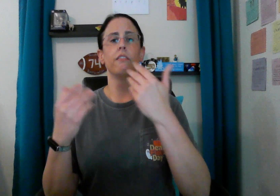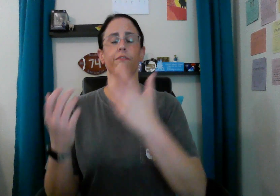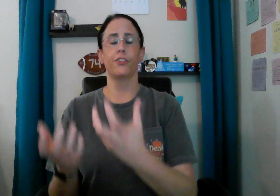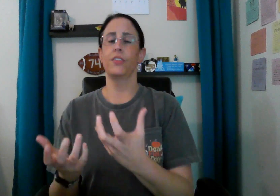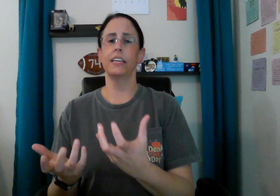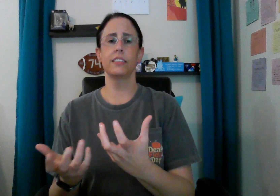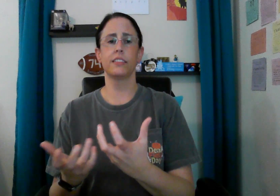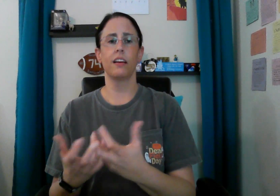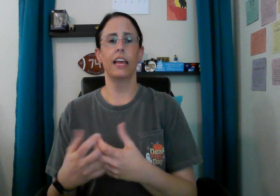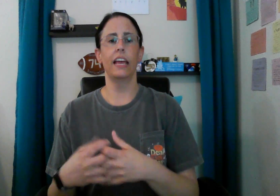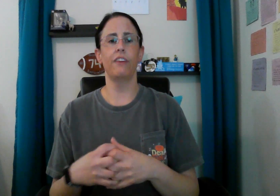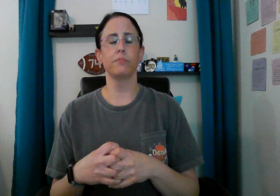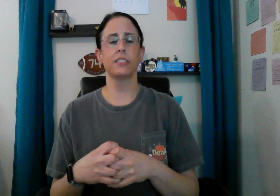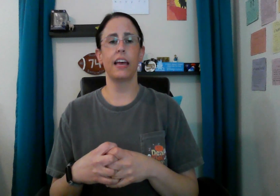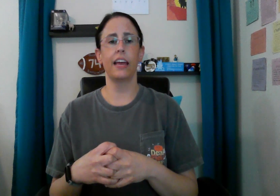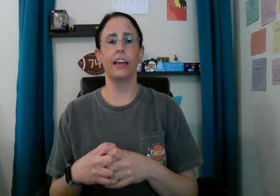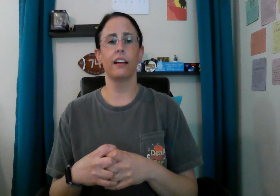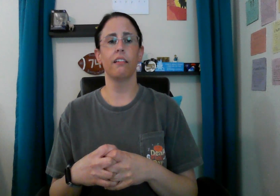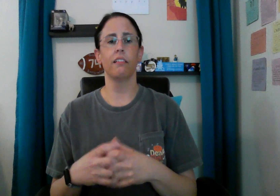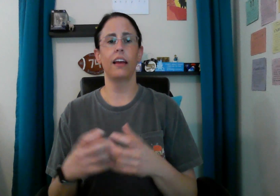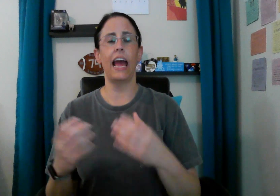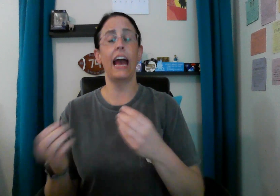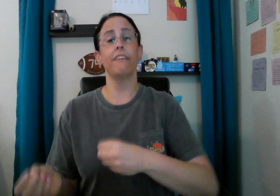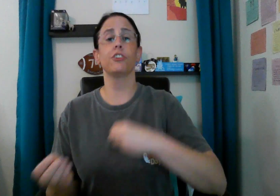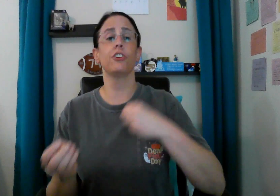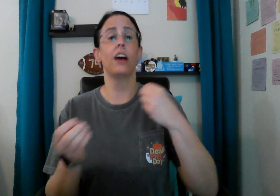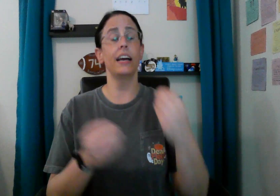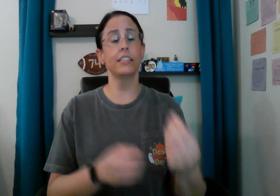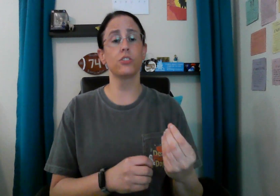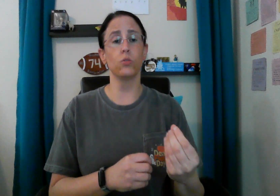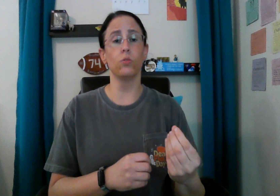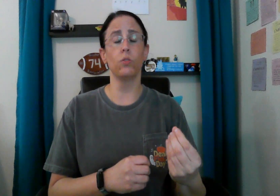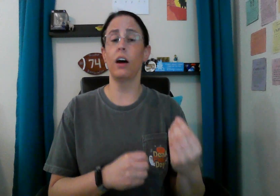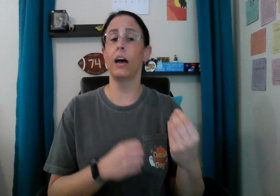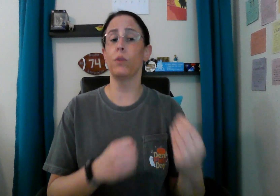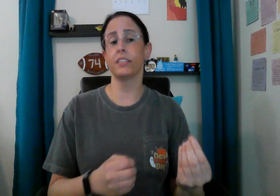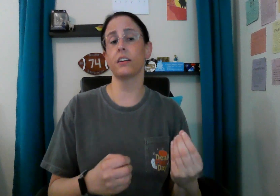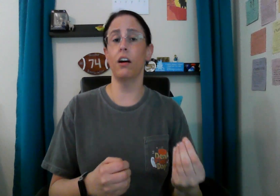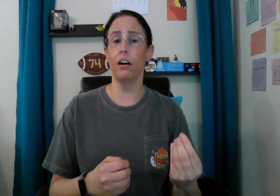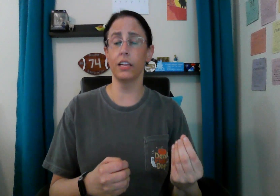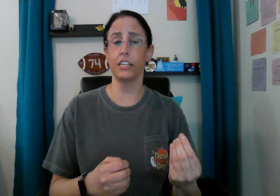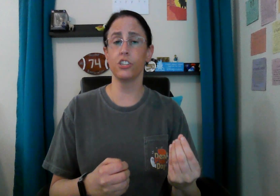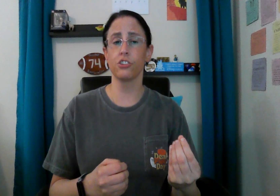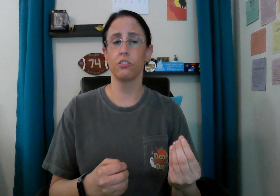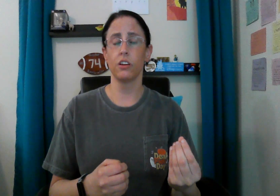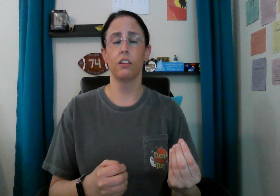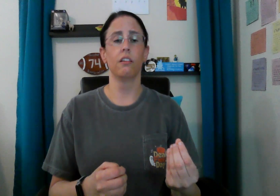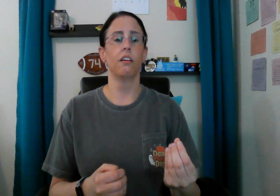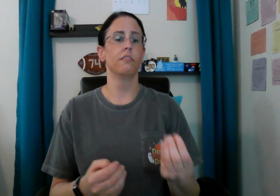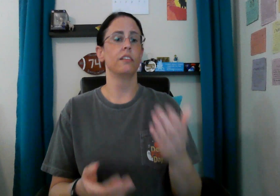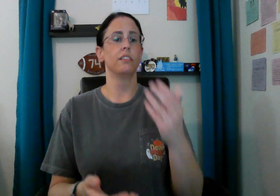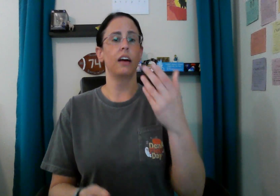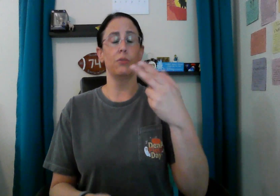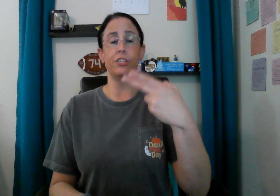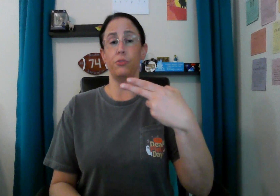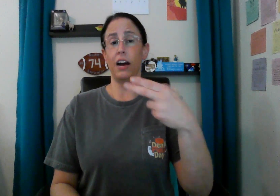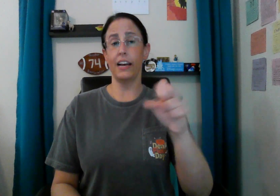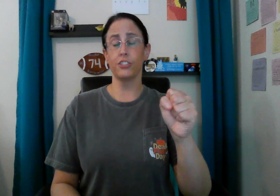For this, if I'm saying after high school, I went to college, I would do high